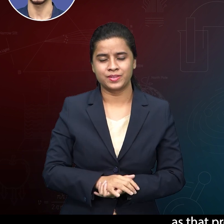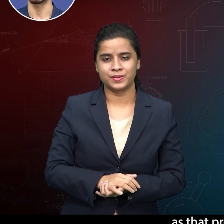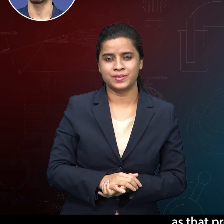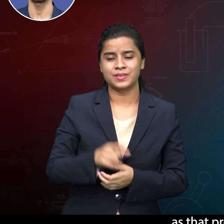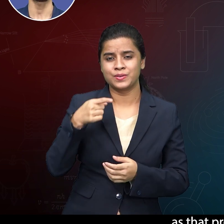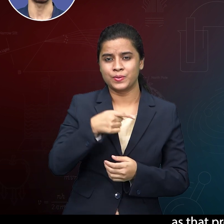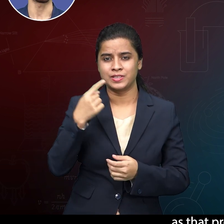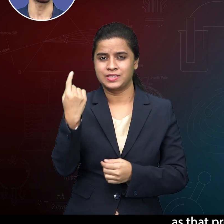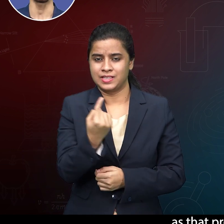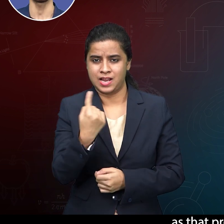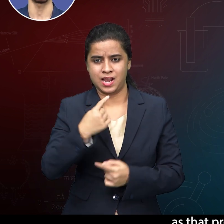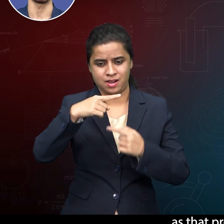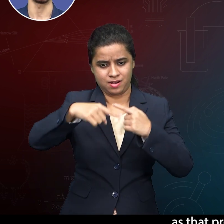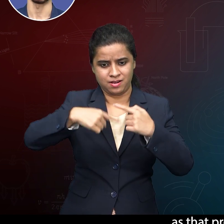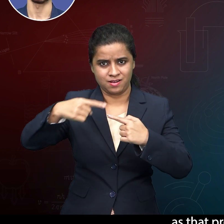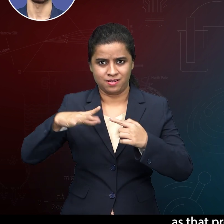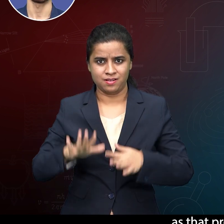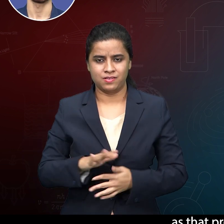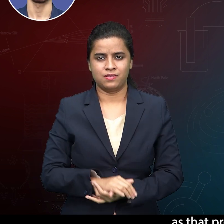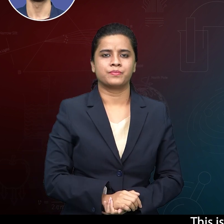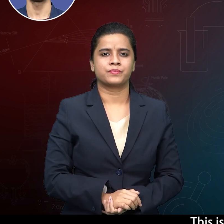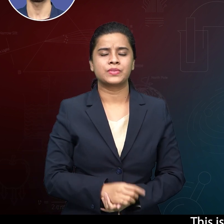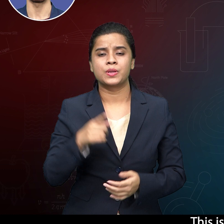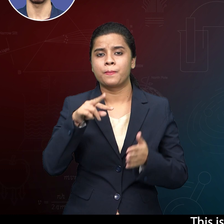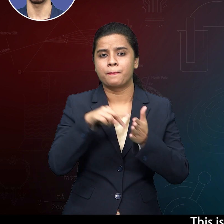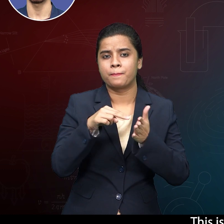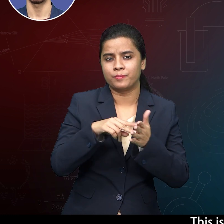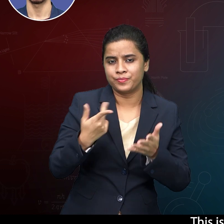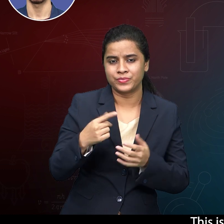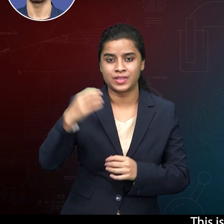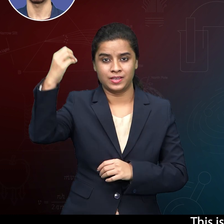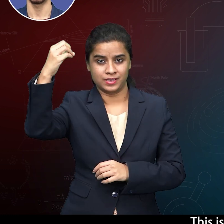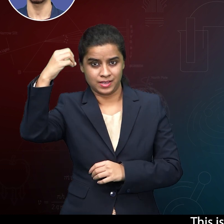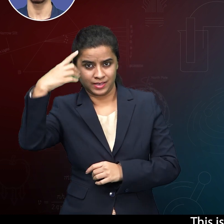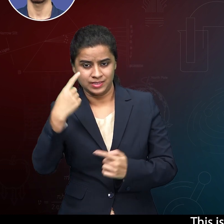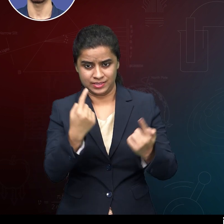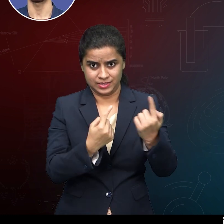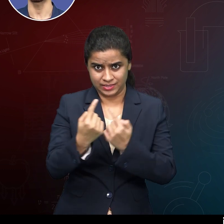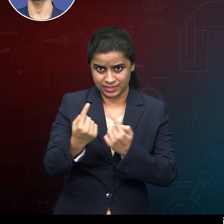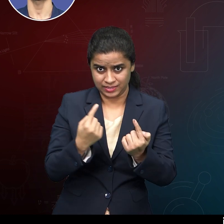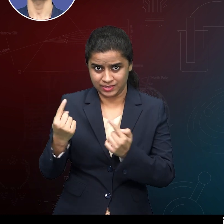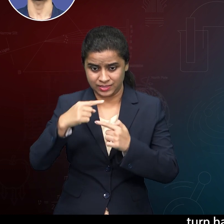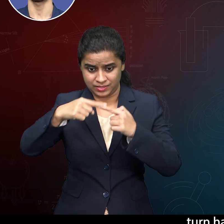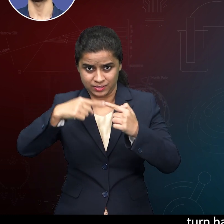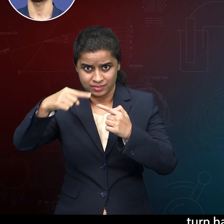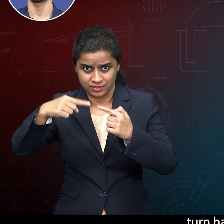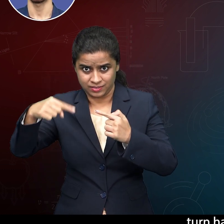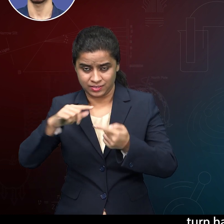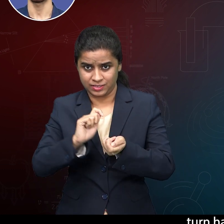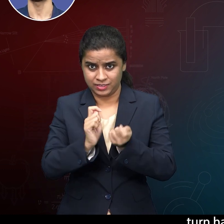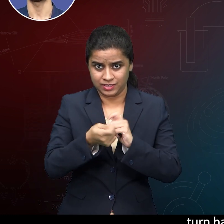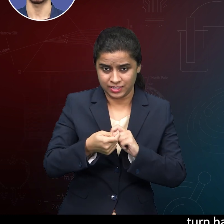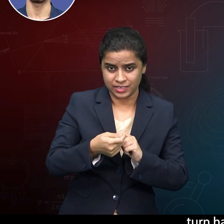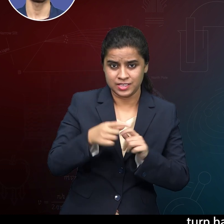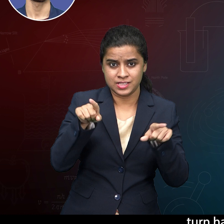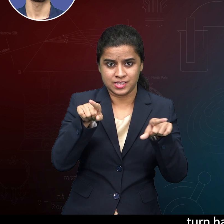as that produced by a single turn. This is because the current in each circular turn